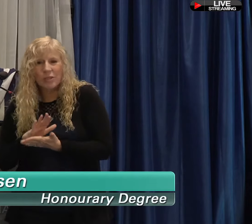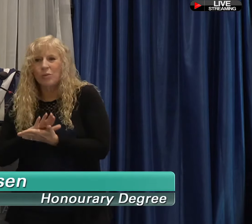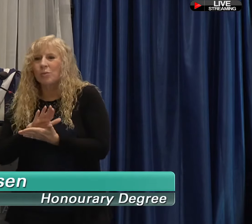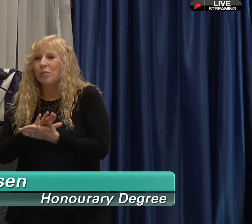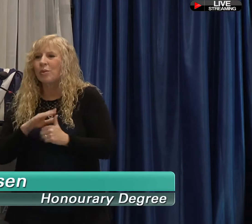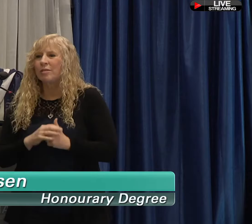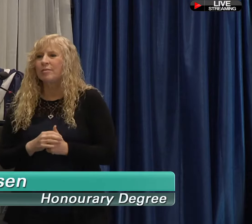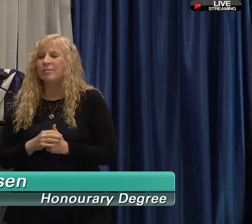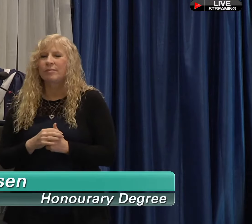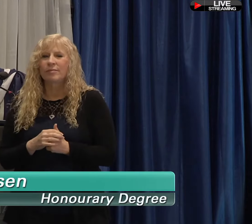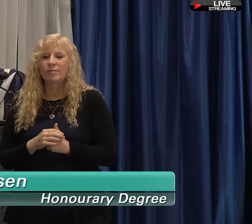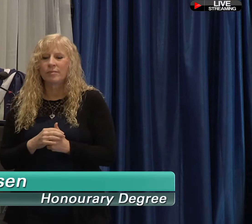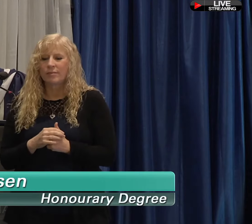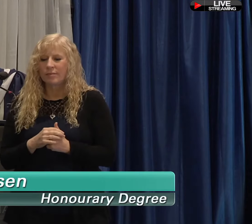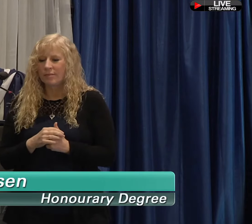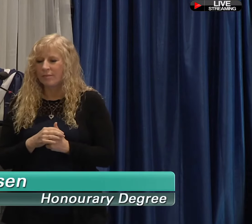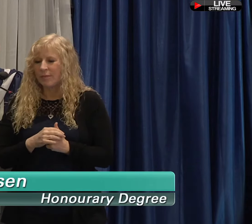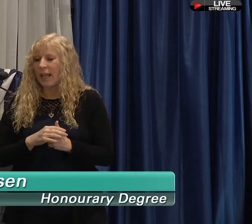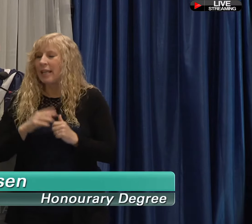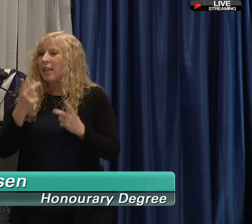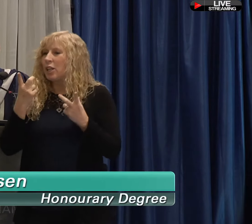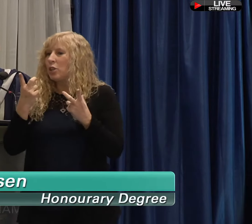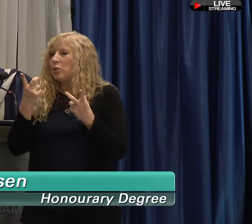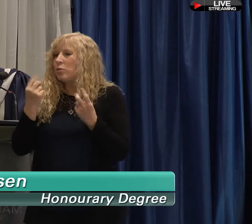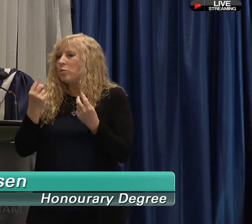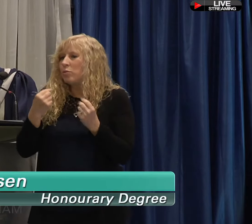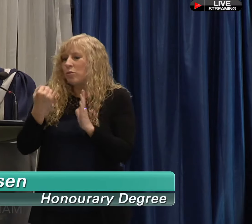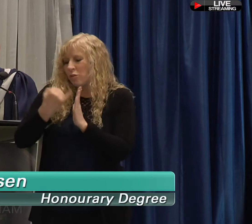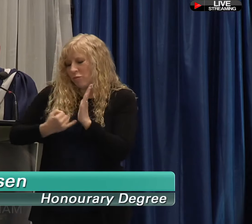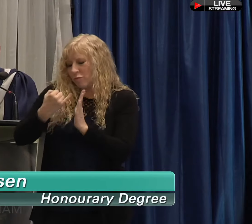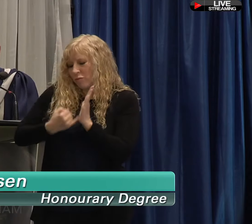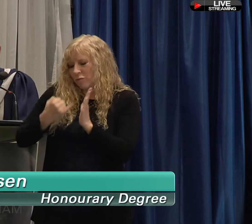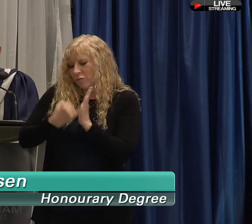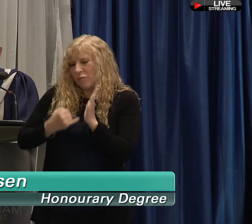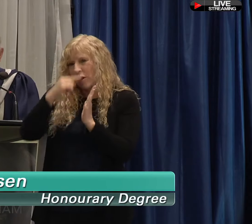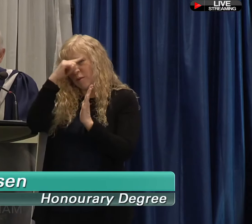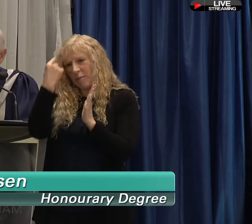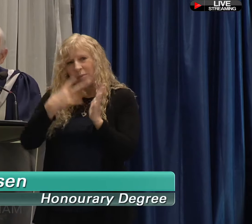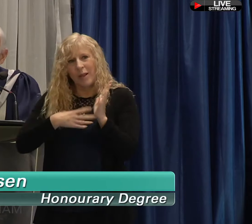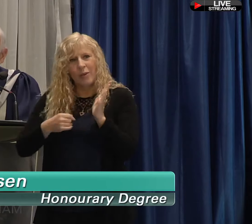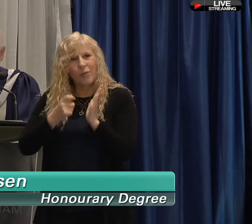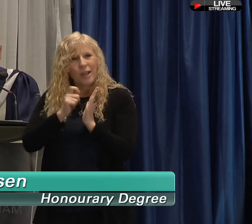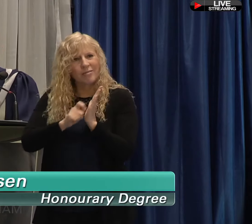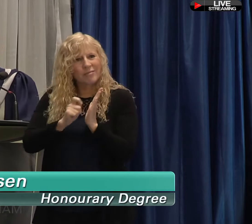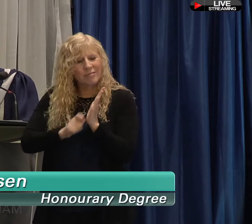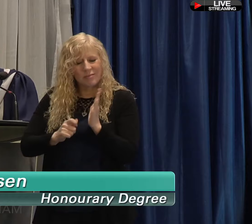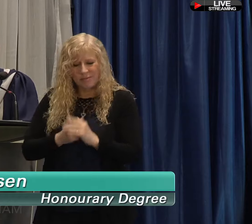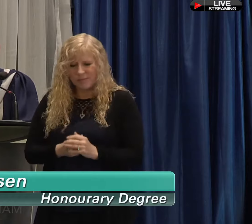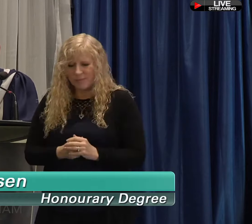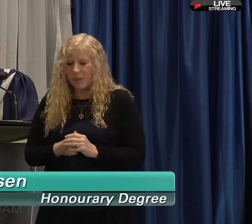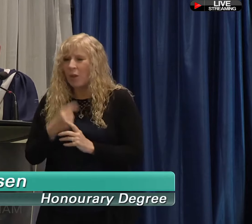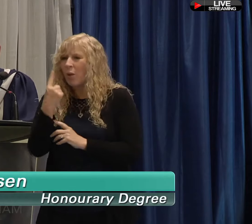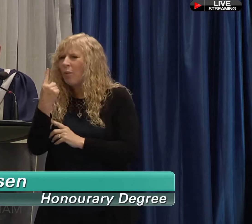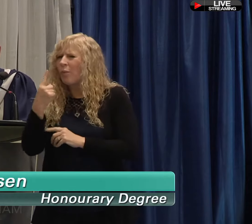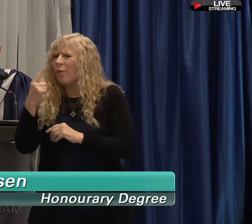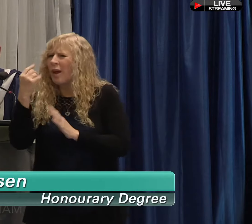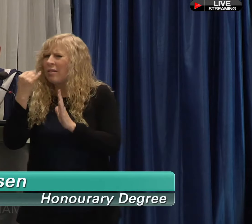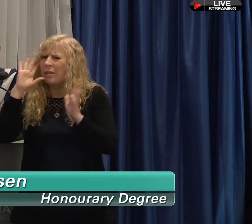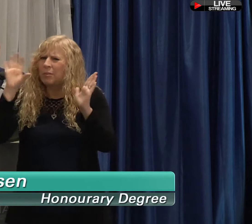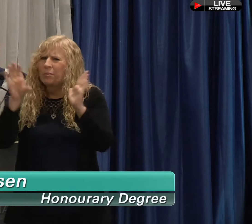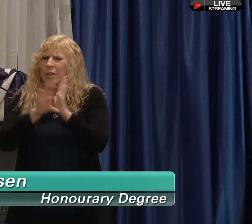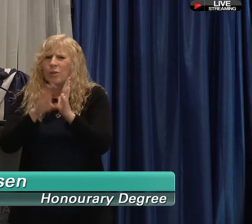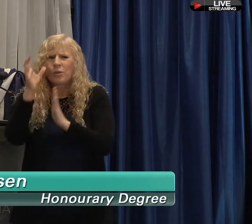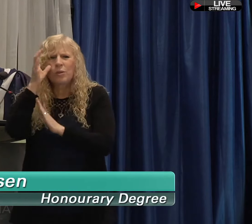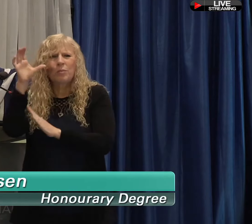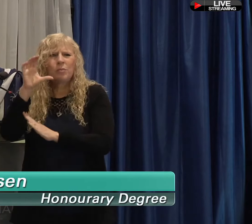and he drew charcoal sketches. One drawing in particular he named Moonscape,